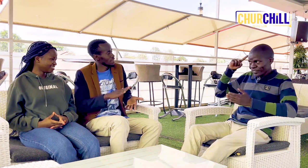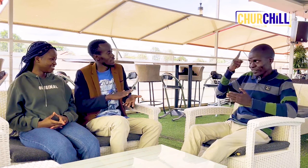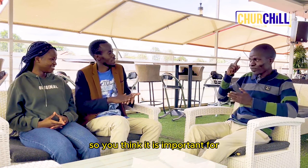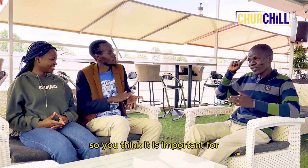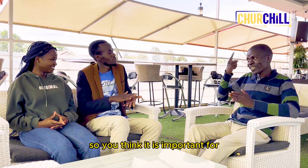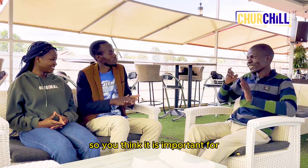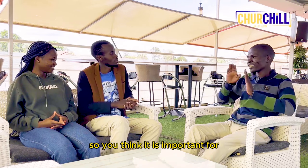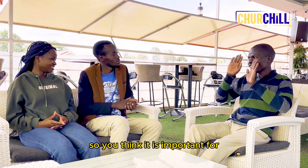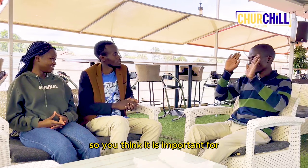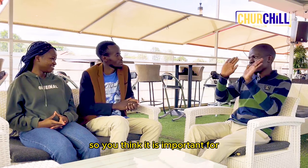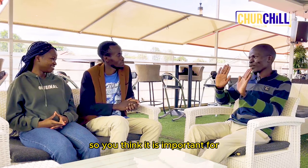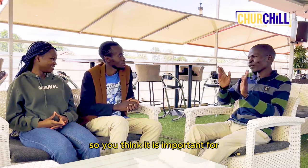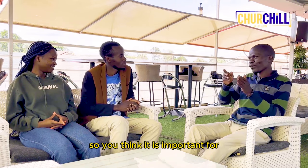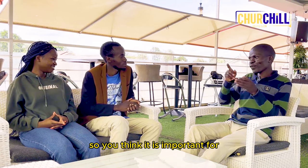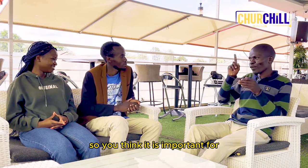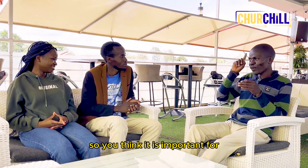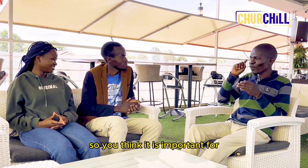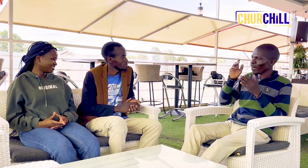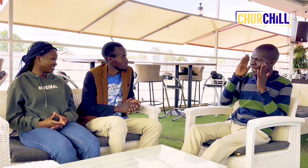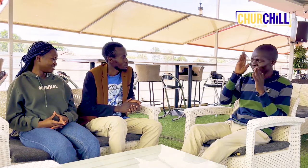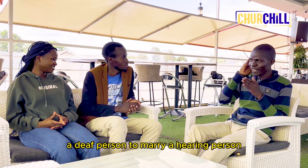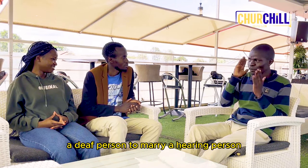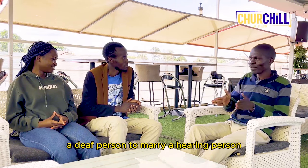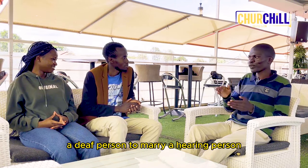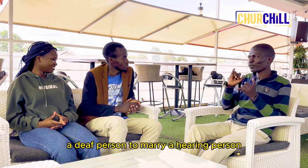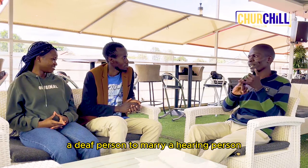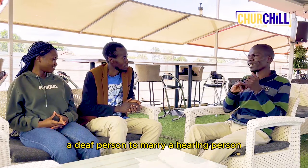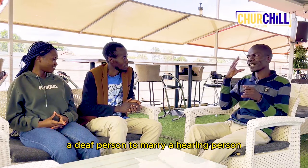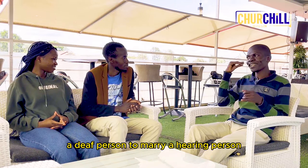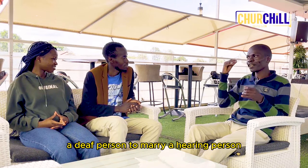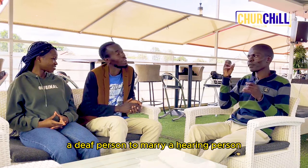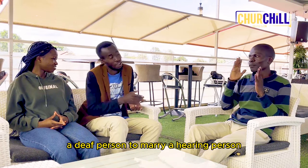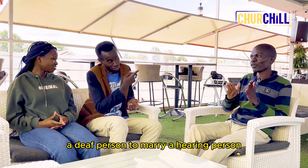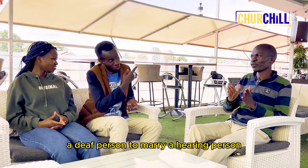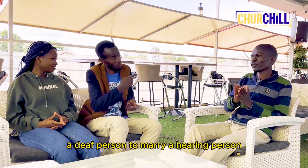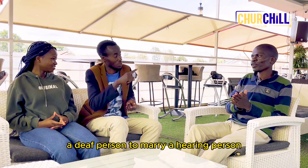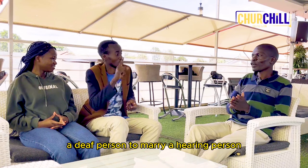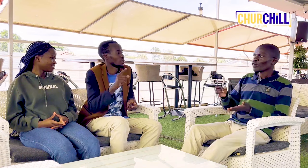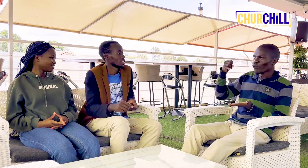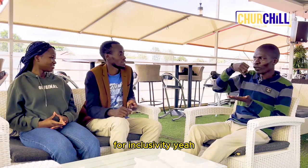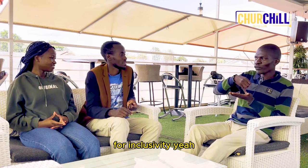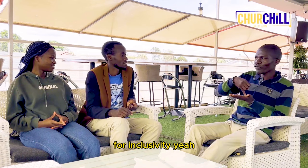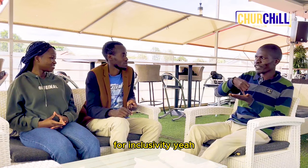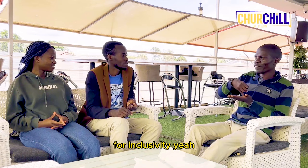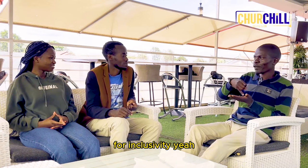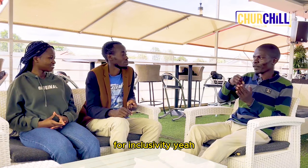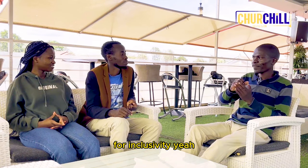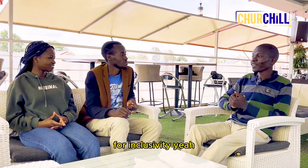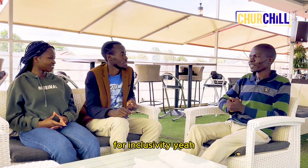So, you think it is important for a deaf person to marry a hearing person? For inclusivity. For Yeah.